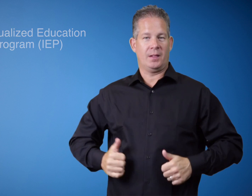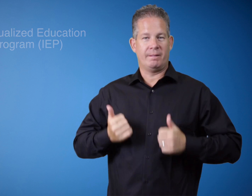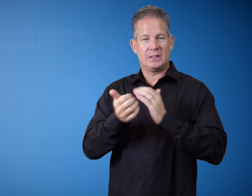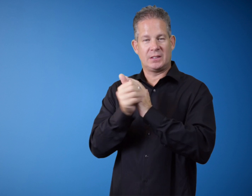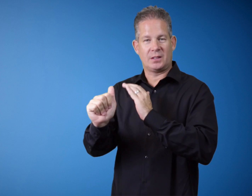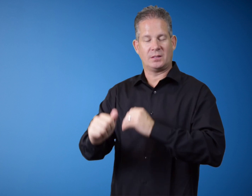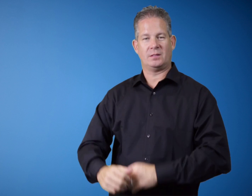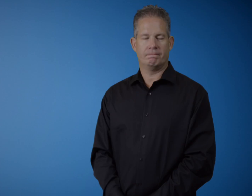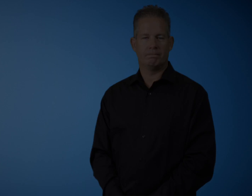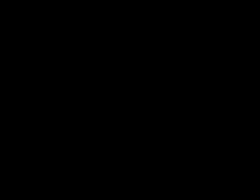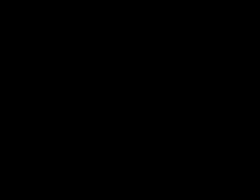employment, and independent living skills.